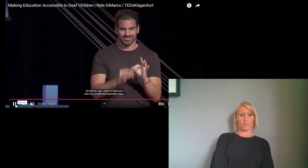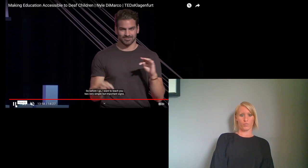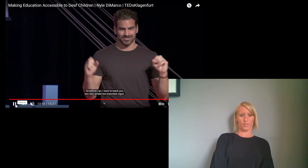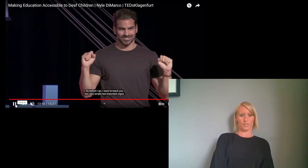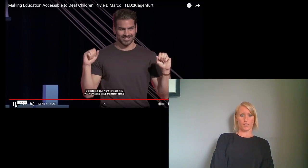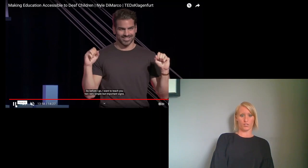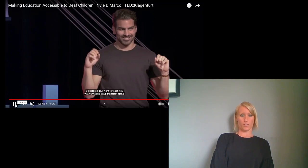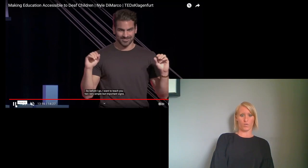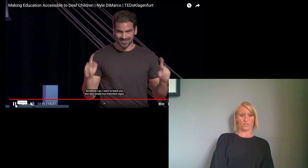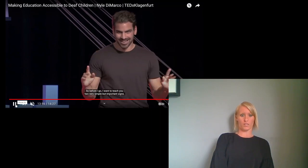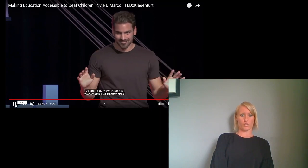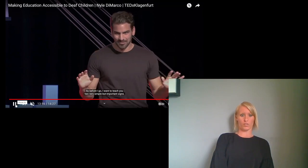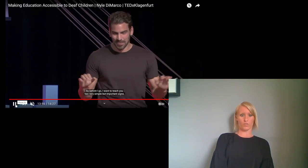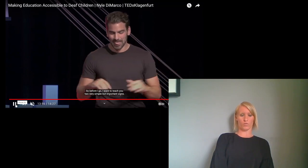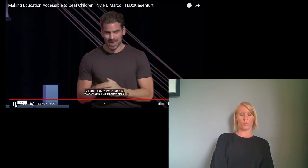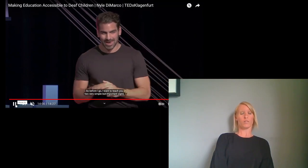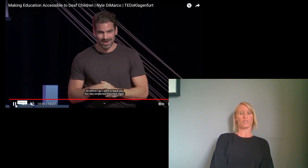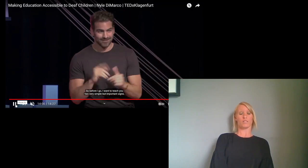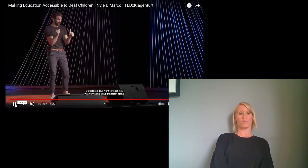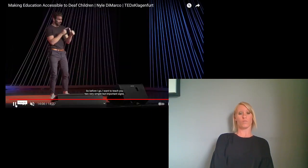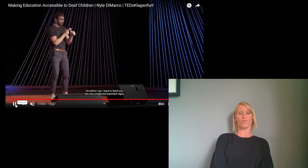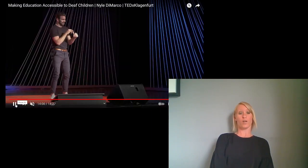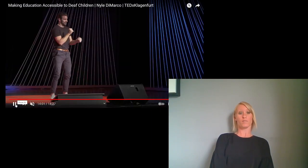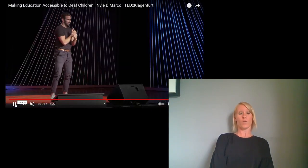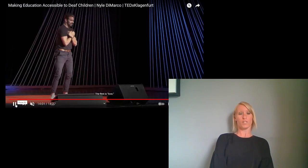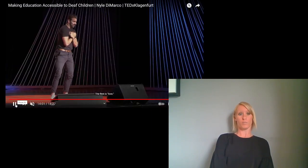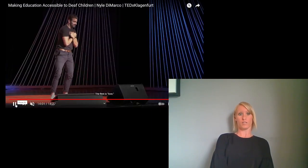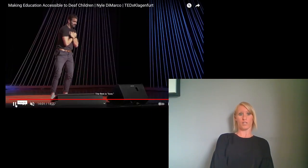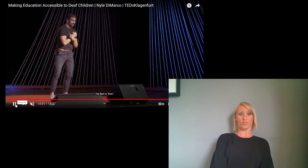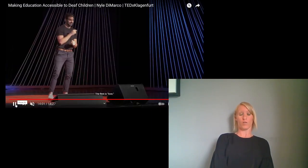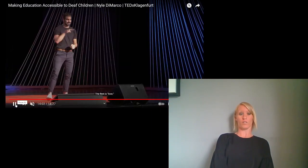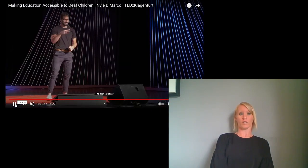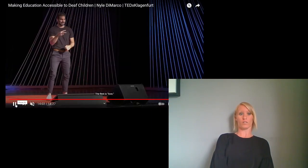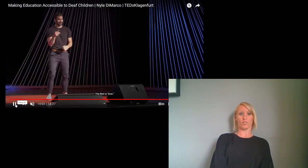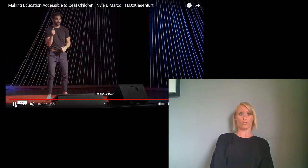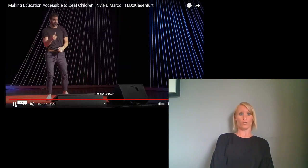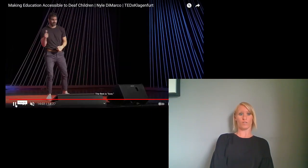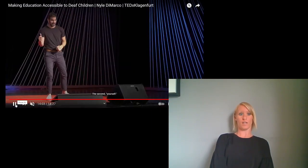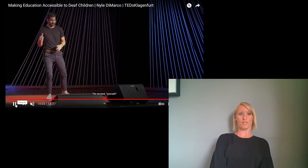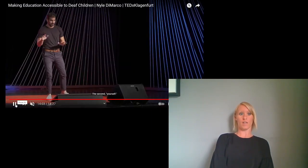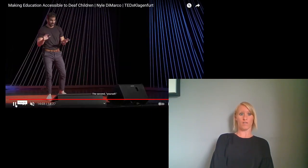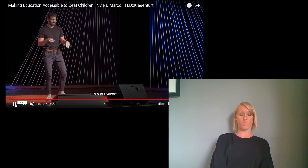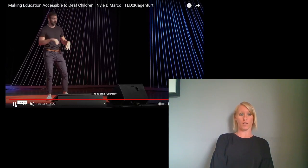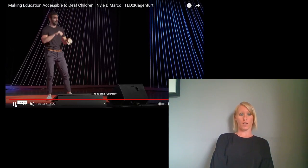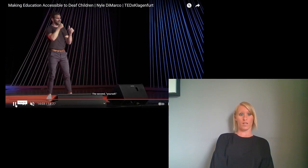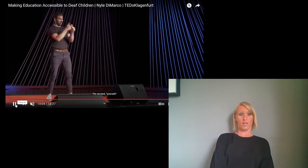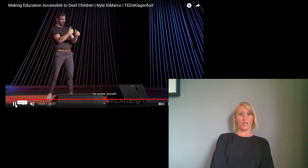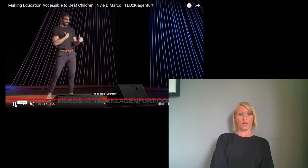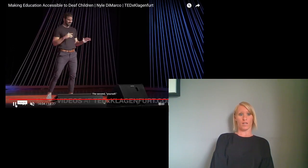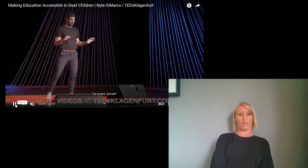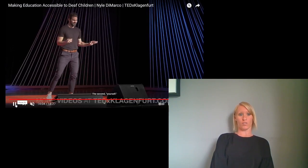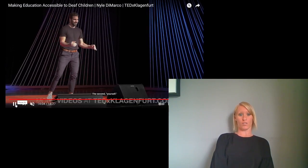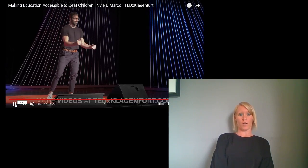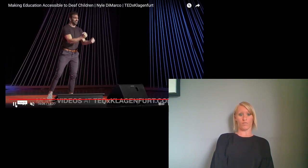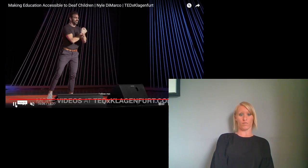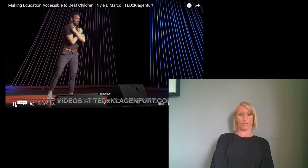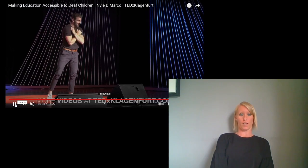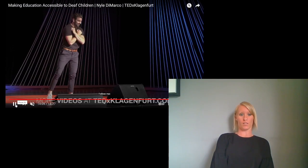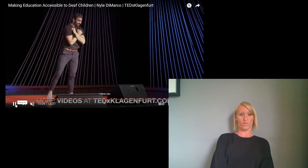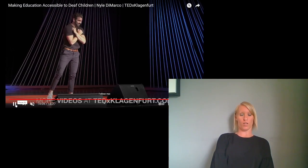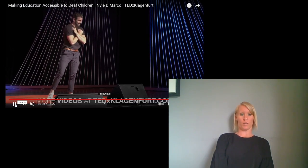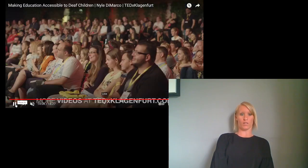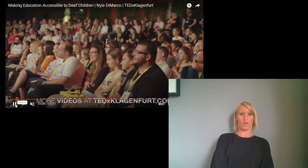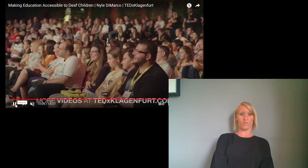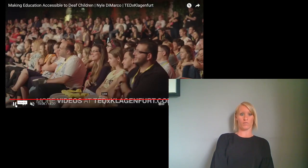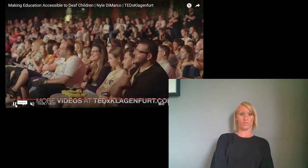Before this presentation, I want to teach you this. Before I'm done with this presentation, I want to teach you two signs: love and yourself.